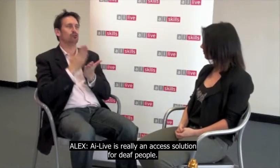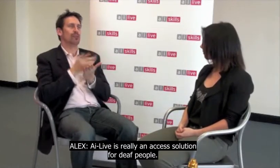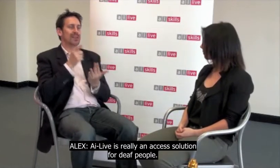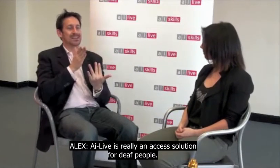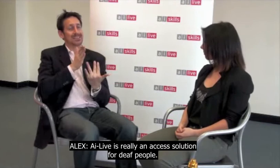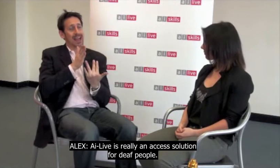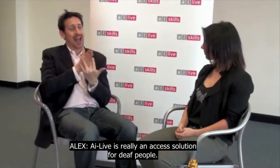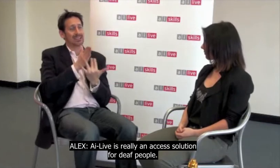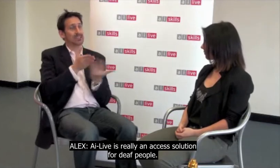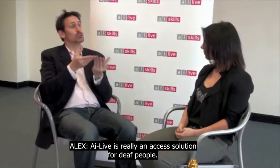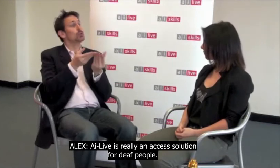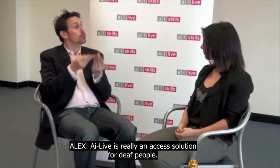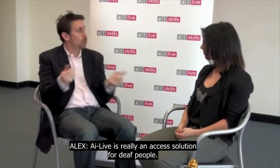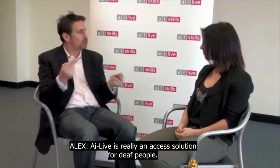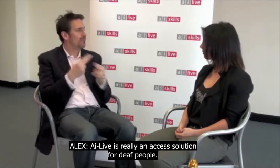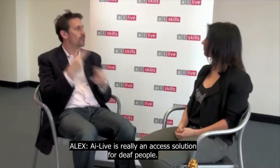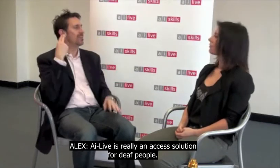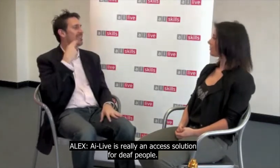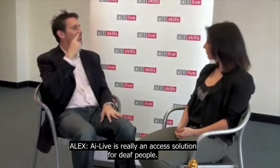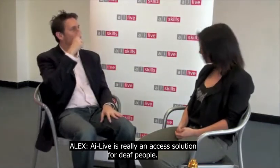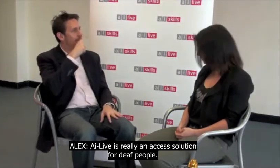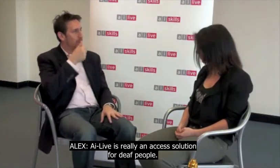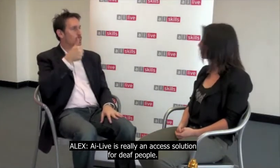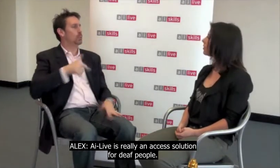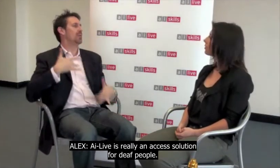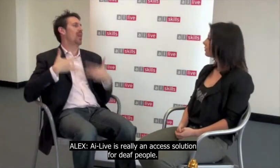AI Live is really an access solution for deaf people.